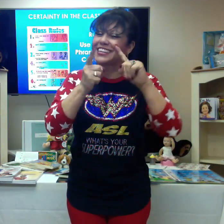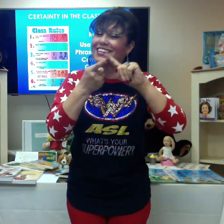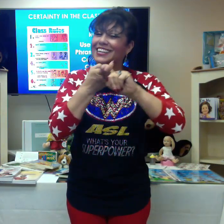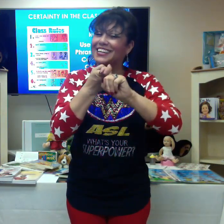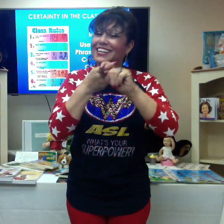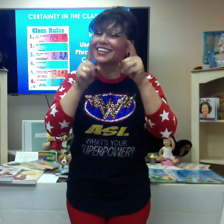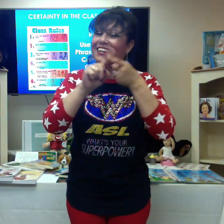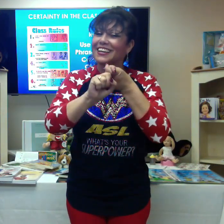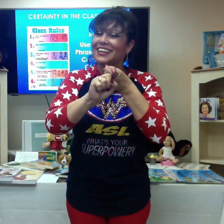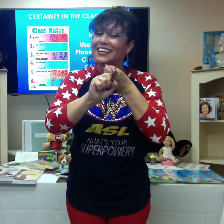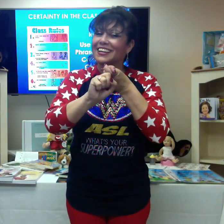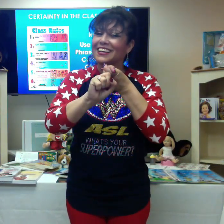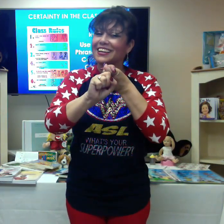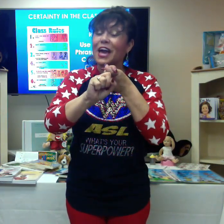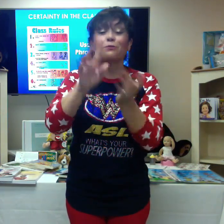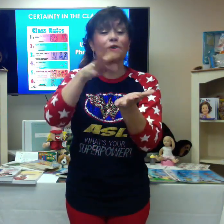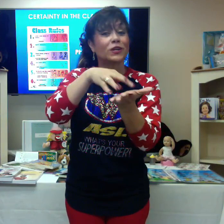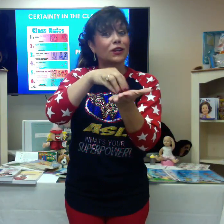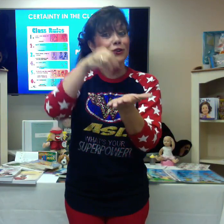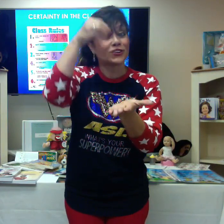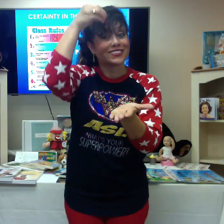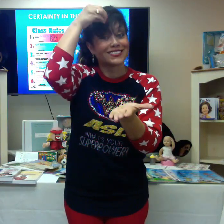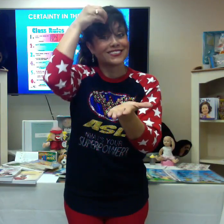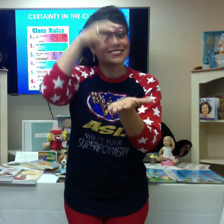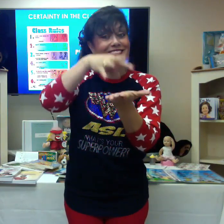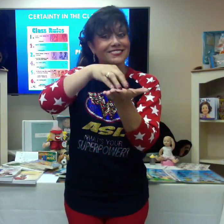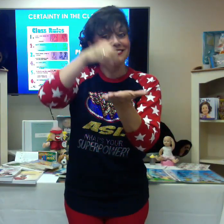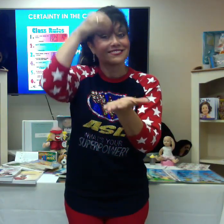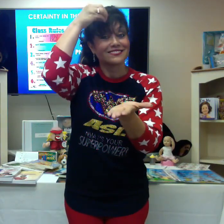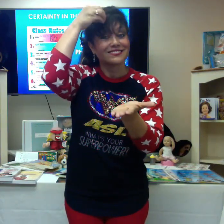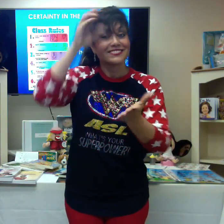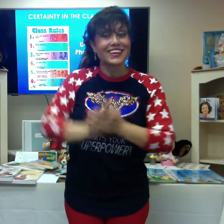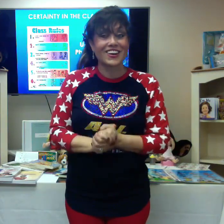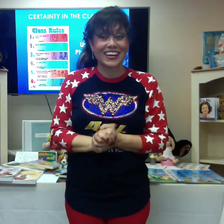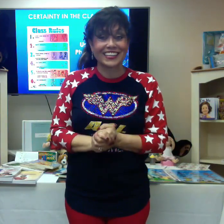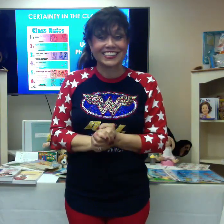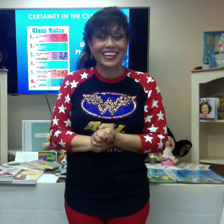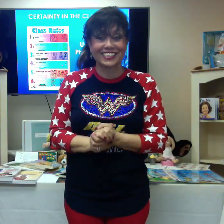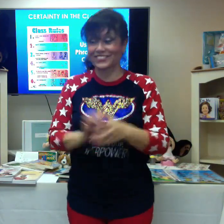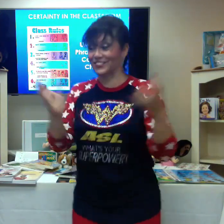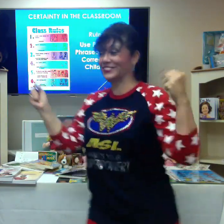friendly, and we're going to learn. All right, thank you.